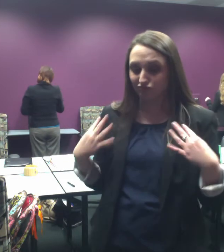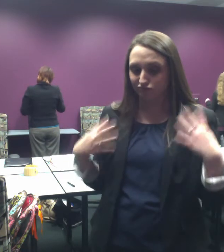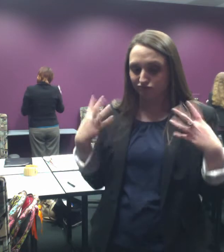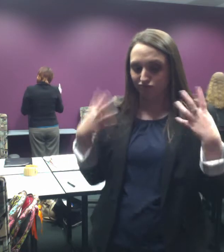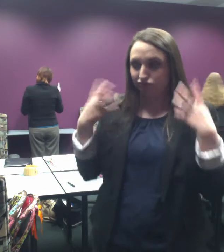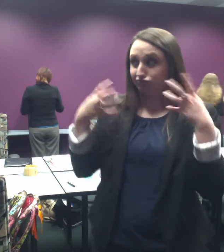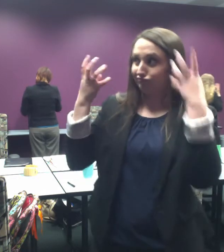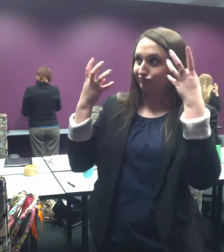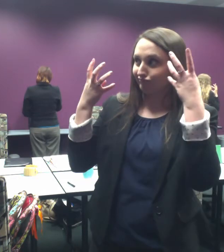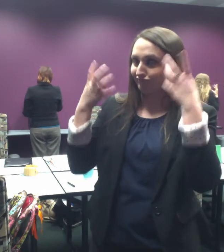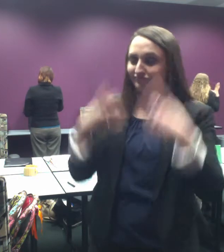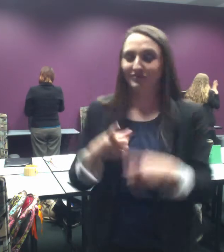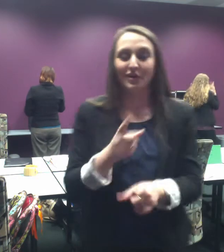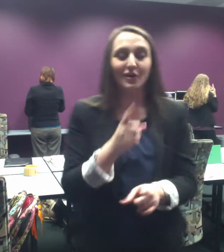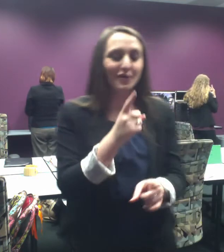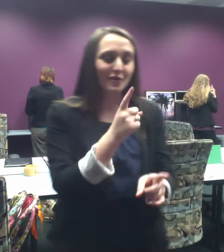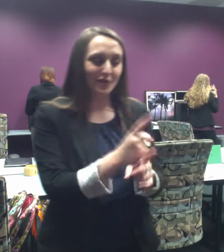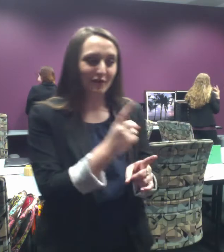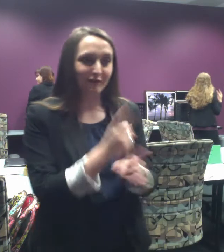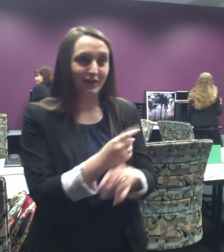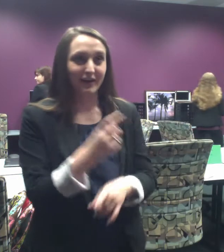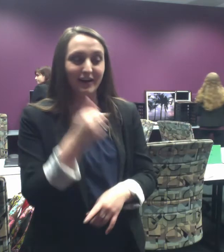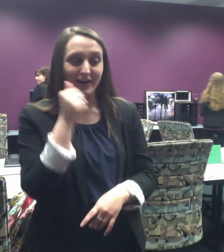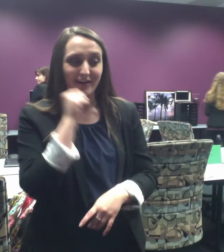in the yard on a day that's 90 degrees and very humid, or a day that's 90 degrees and not very